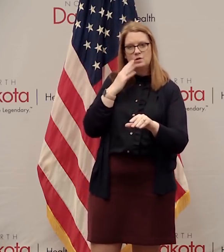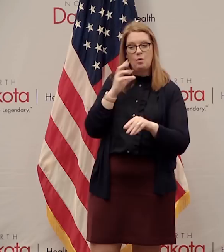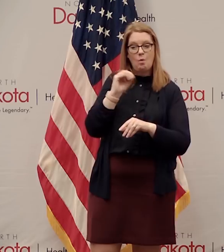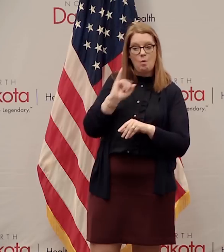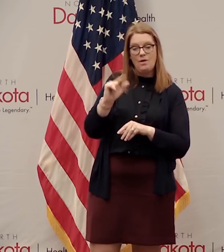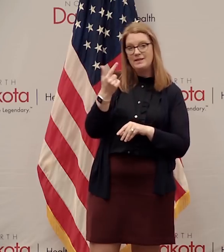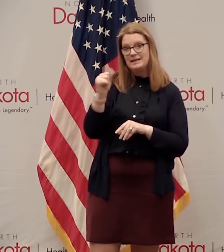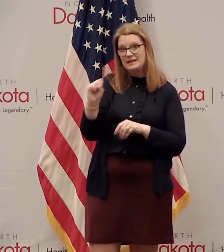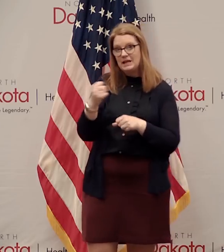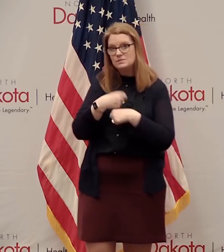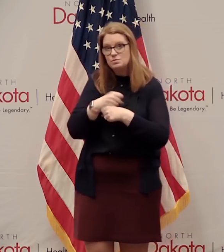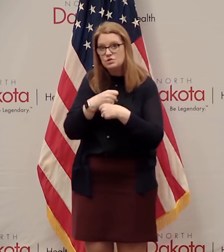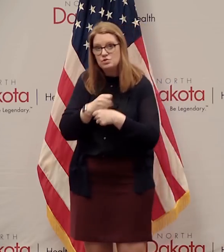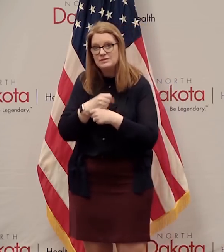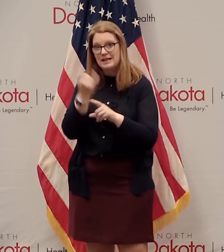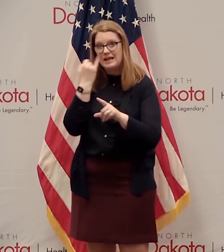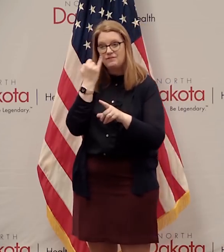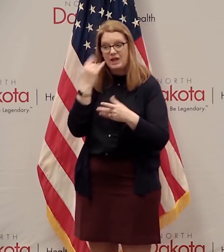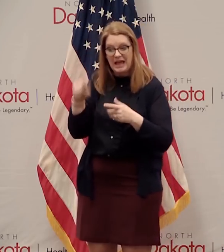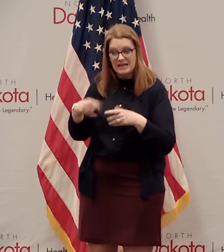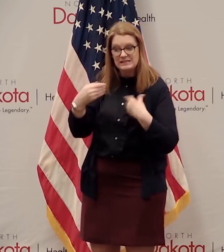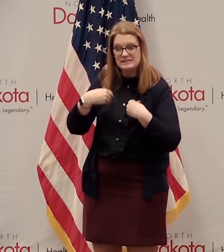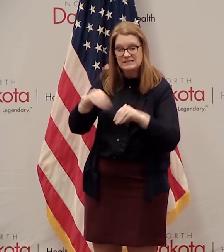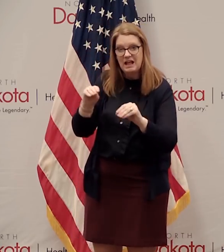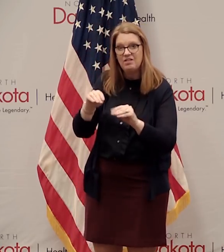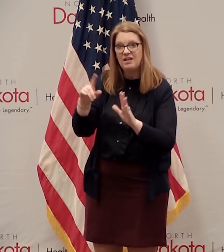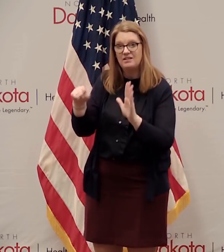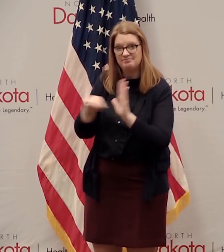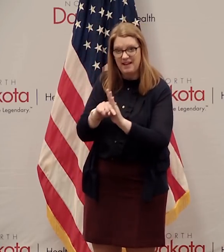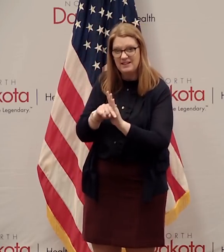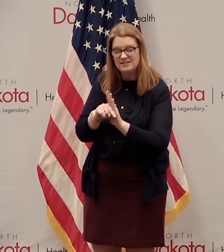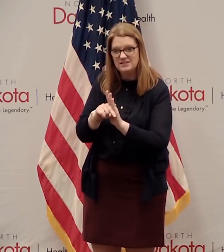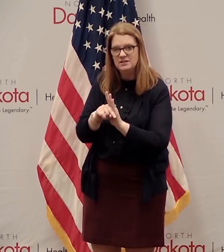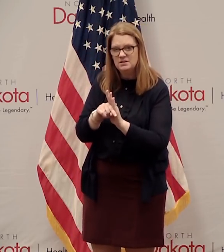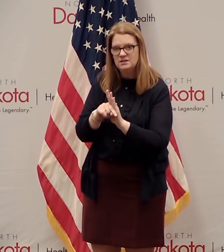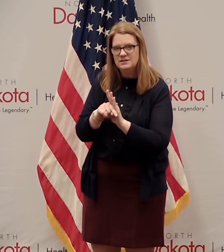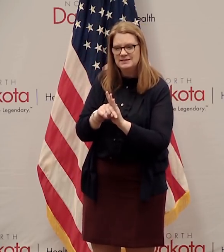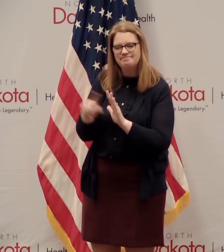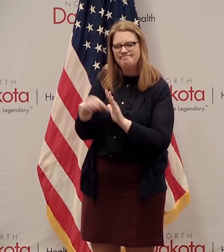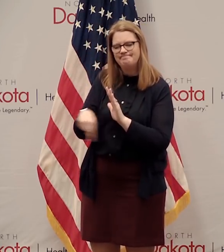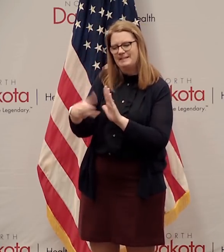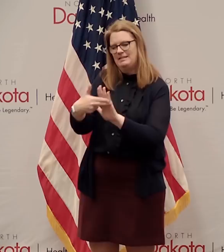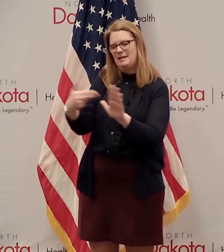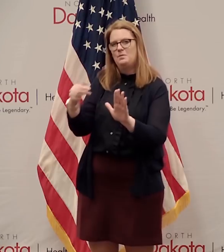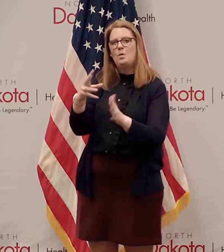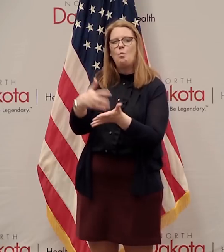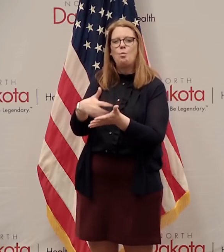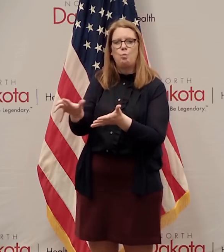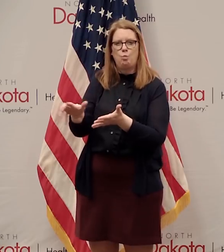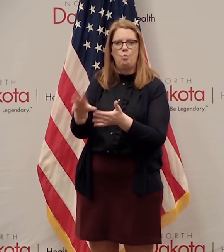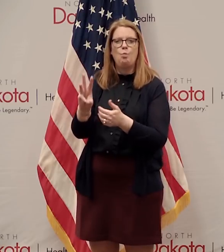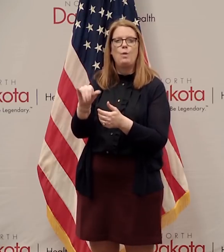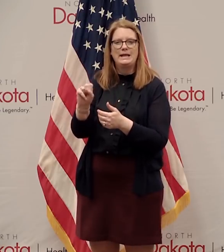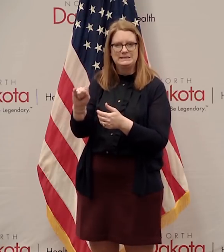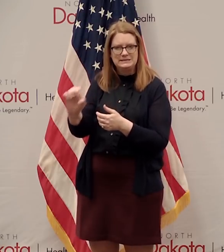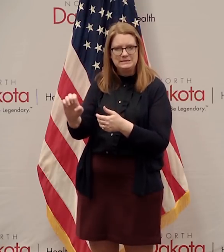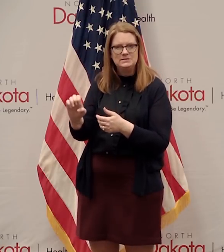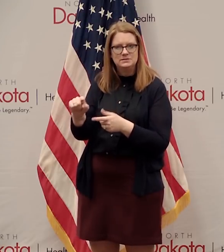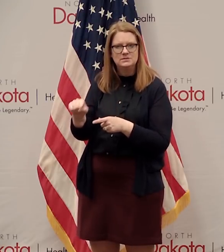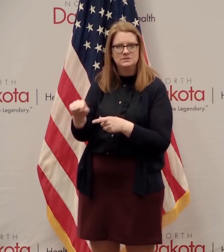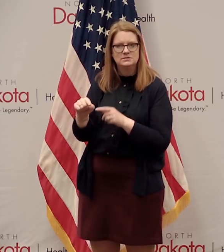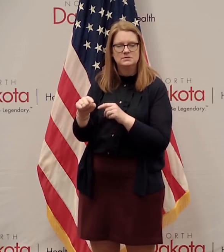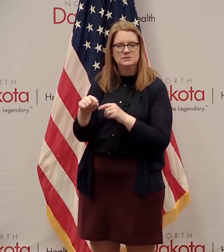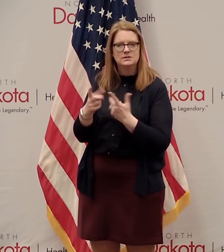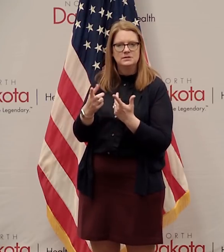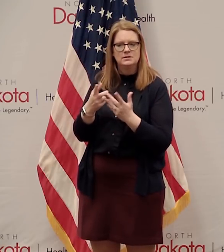gas produced at a loss to be considered a waste. This would allow oil and gas produced from wells at a loss that